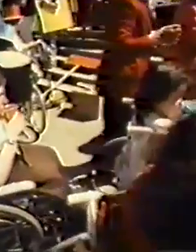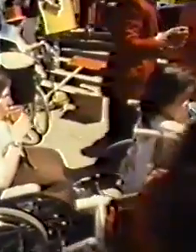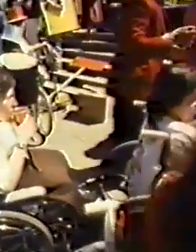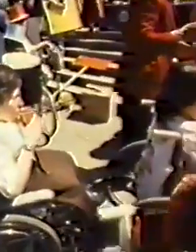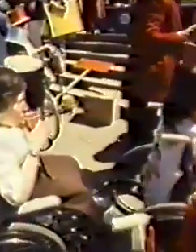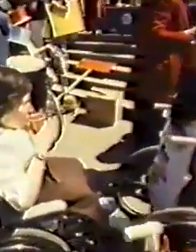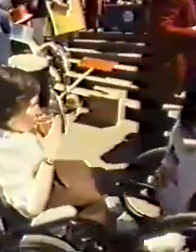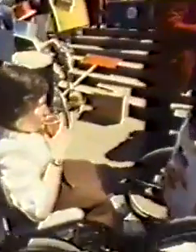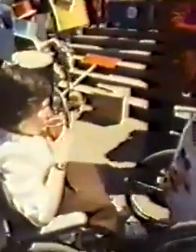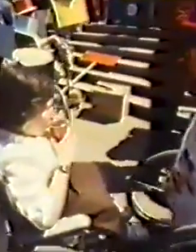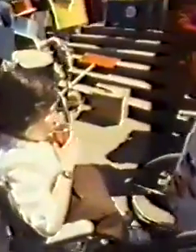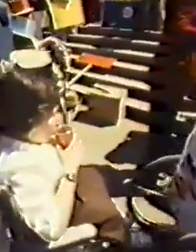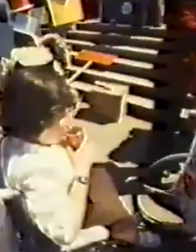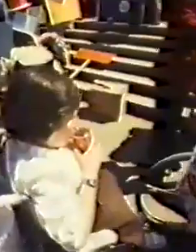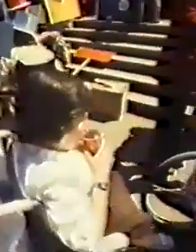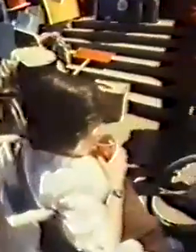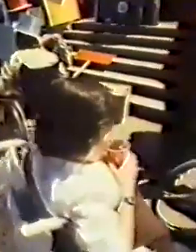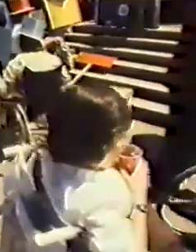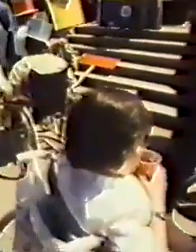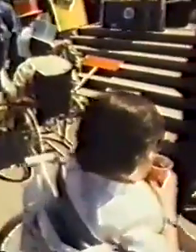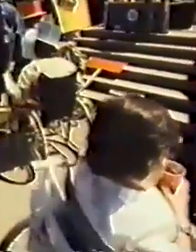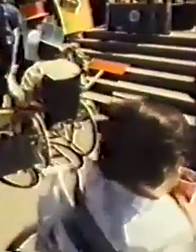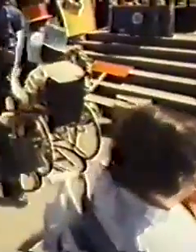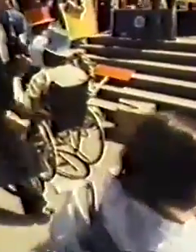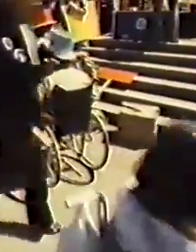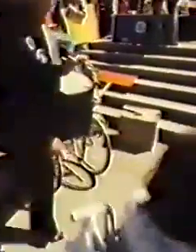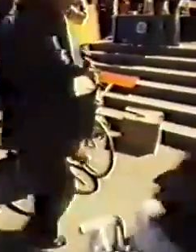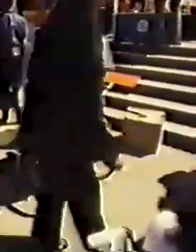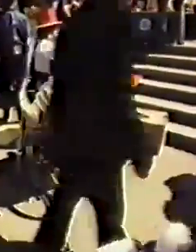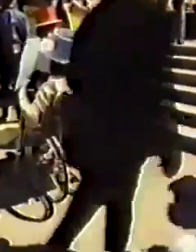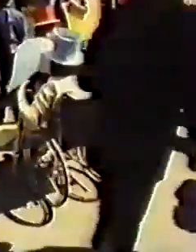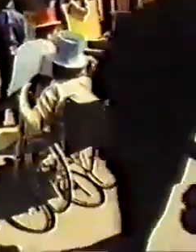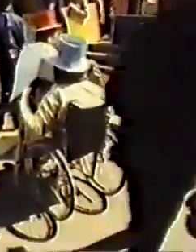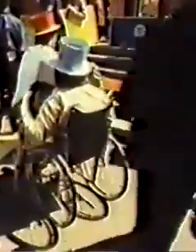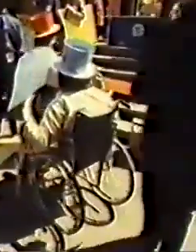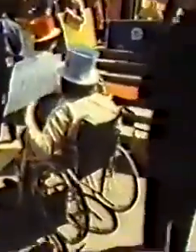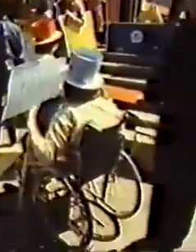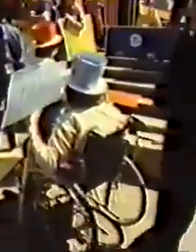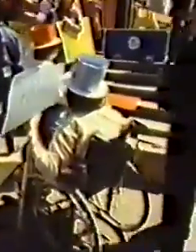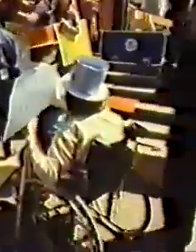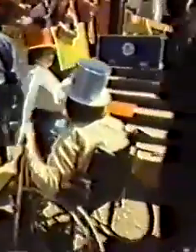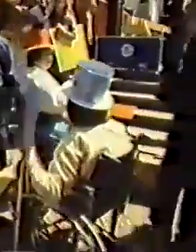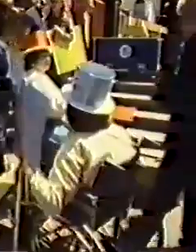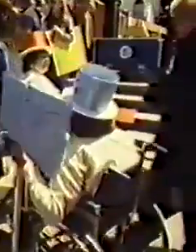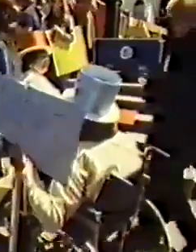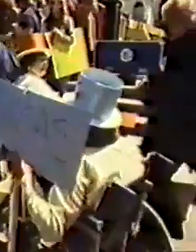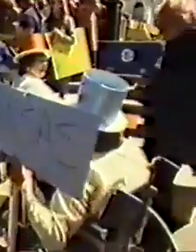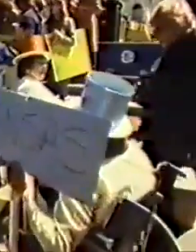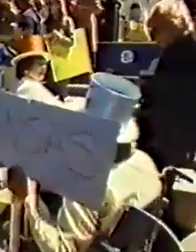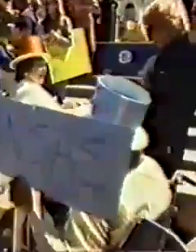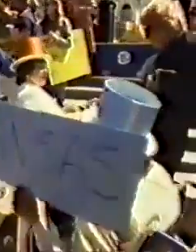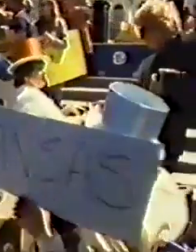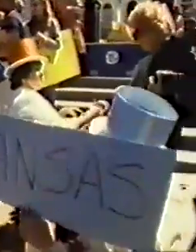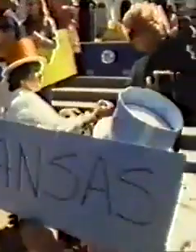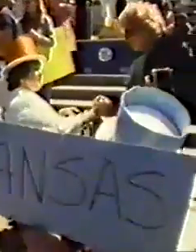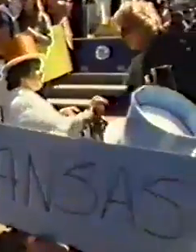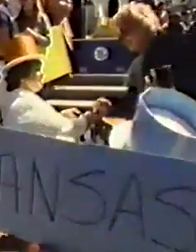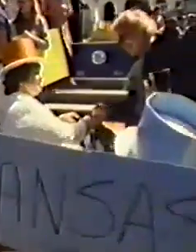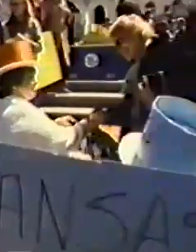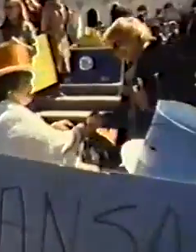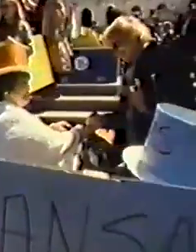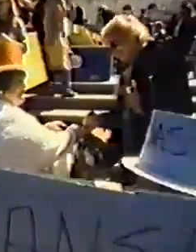With their strengths There are 5